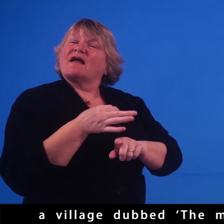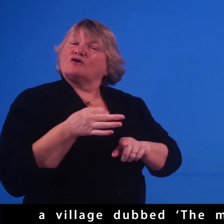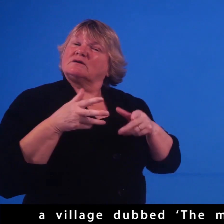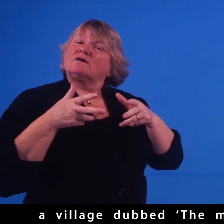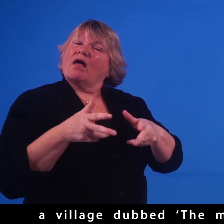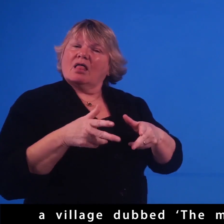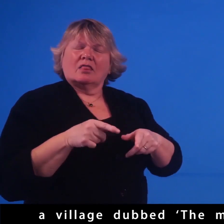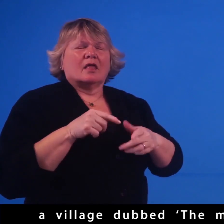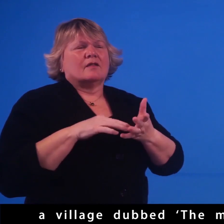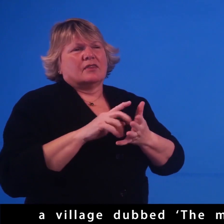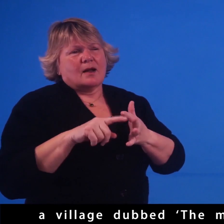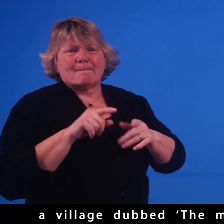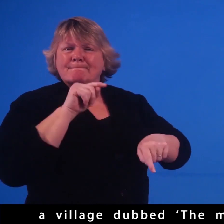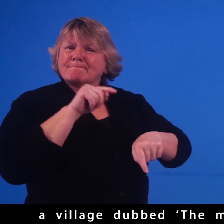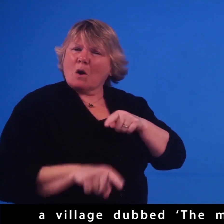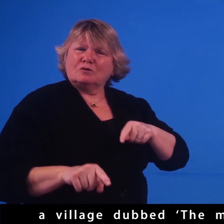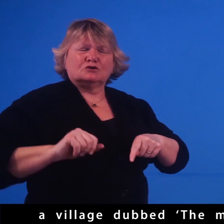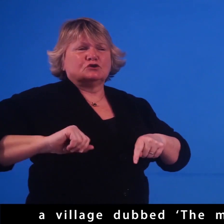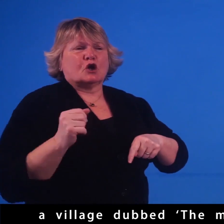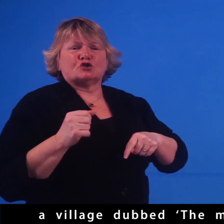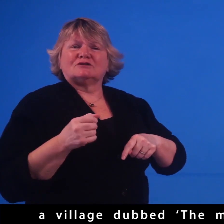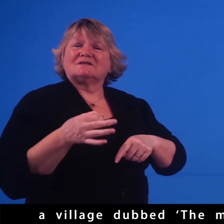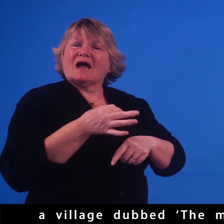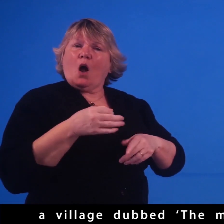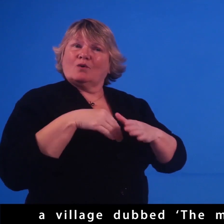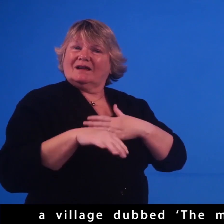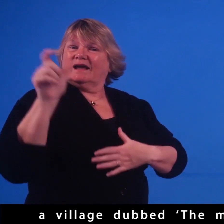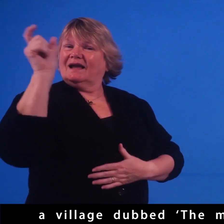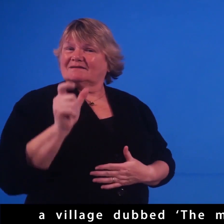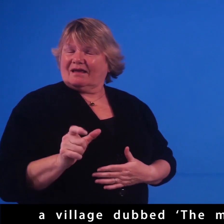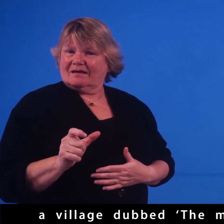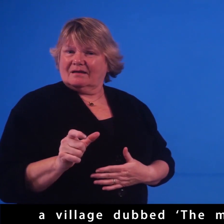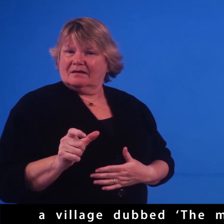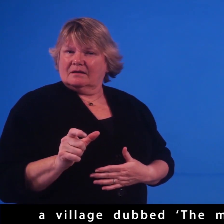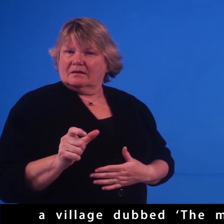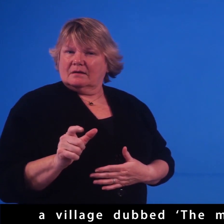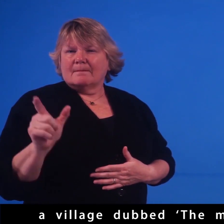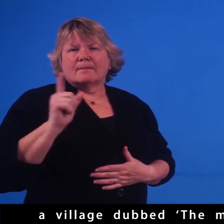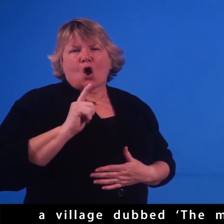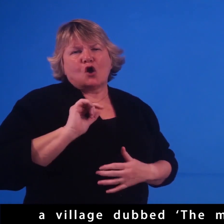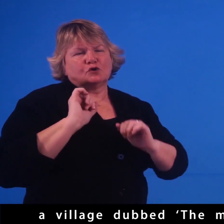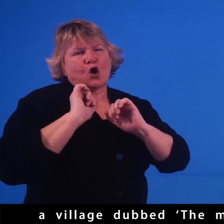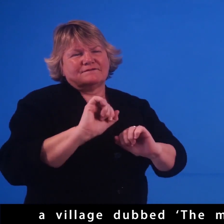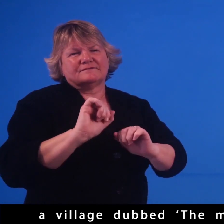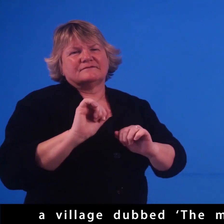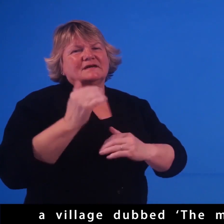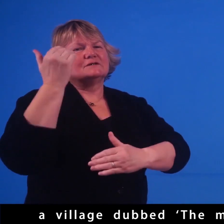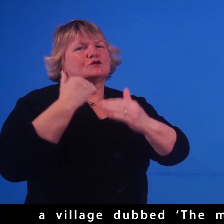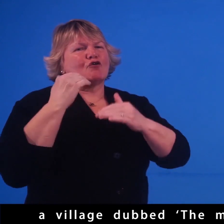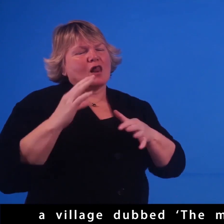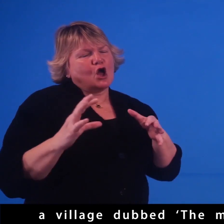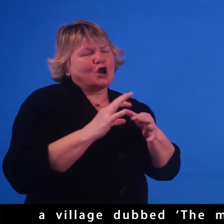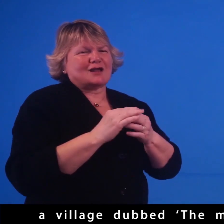a village dubbed the most Scottish town in Italy due to its historical connection with